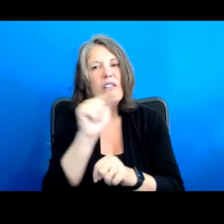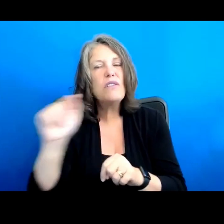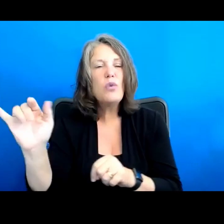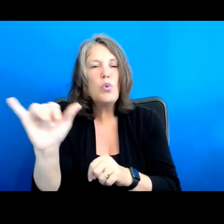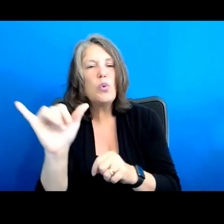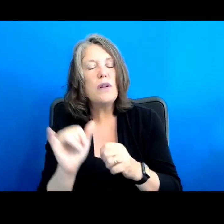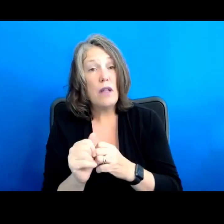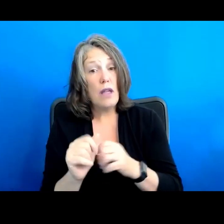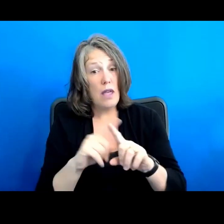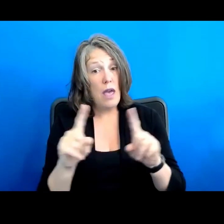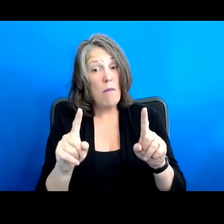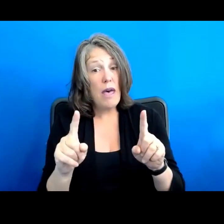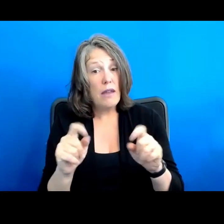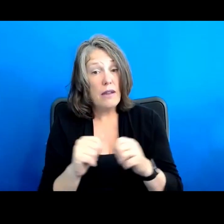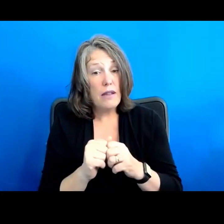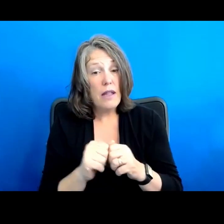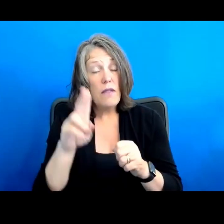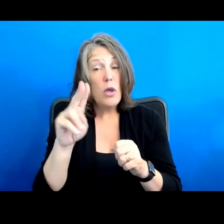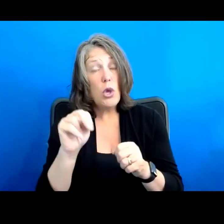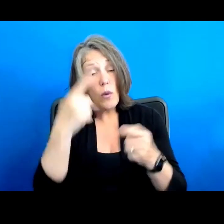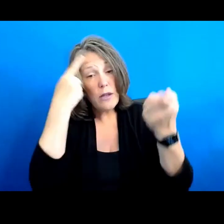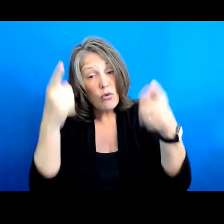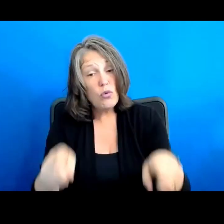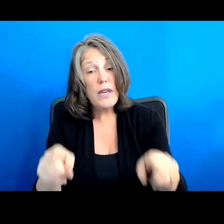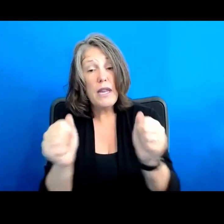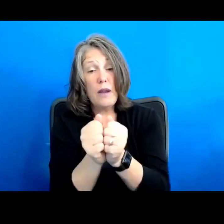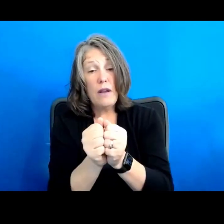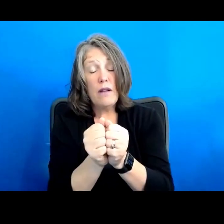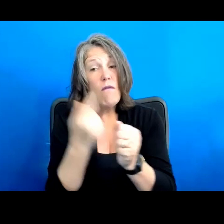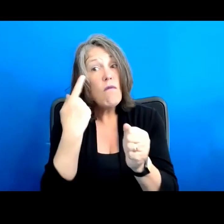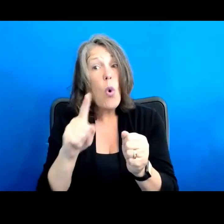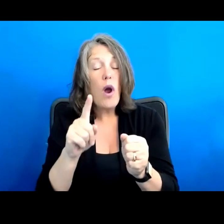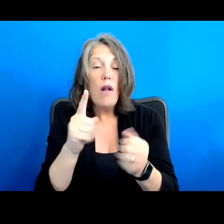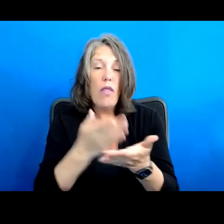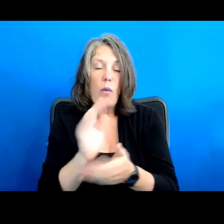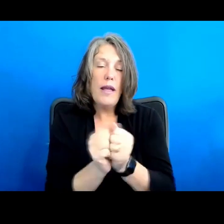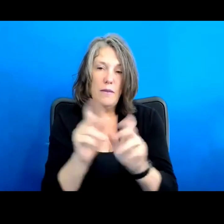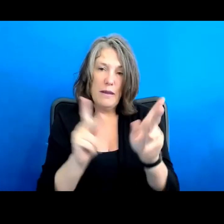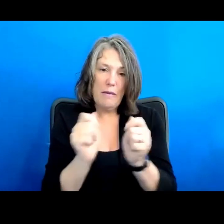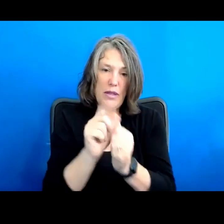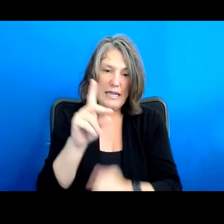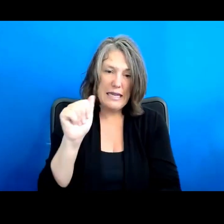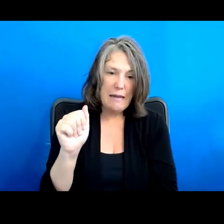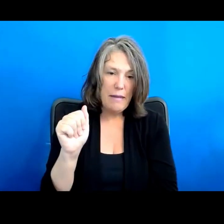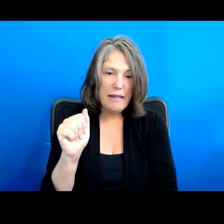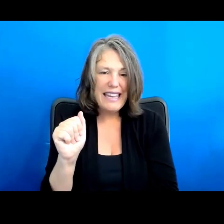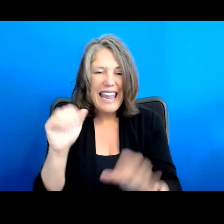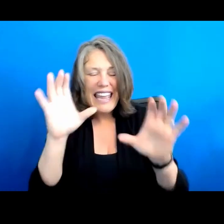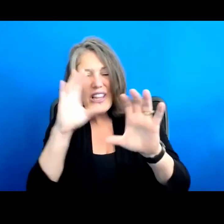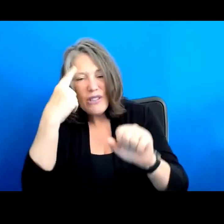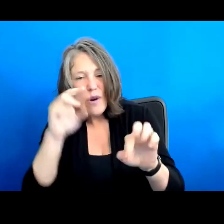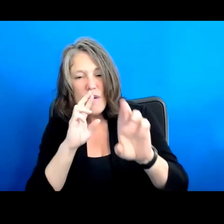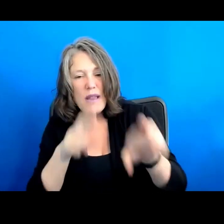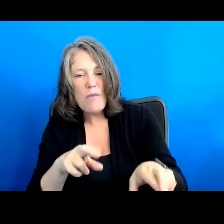Disabilities routinely looks to these reports for ideas and insights and knowledge, and